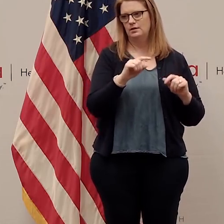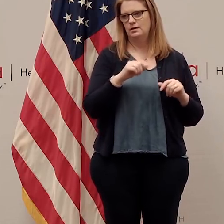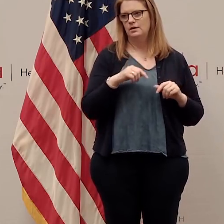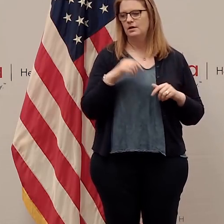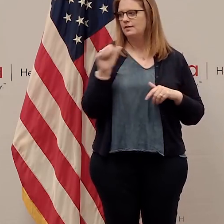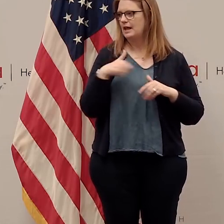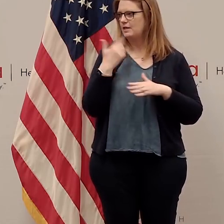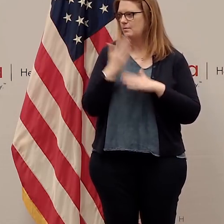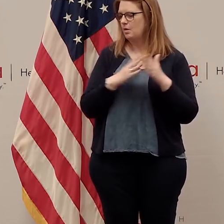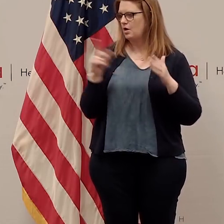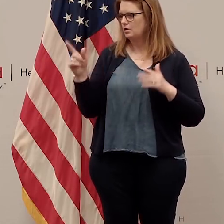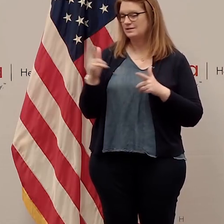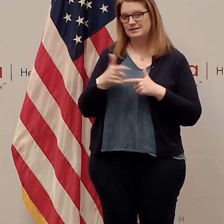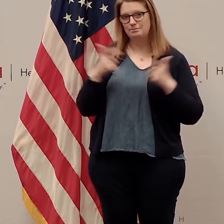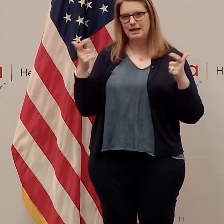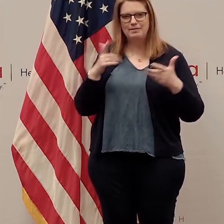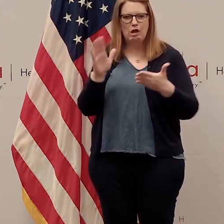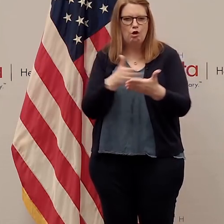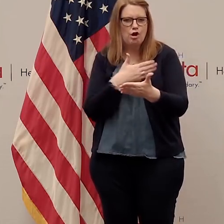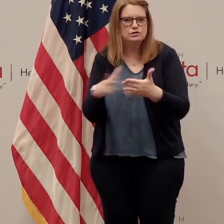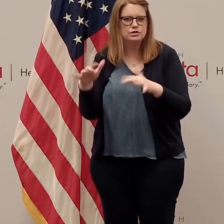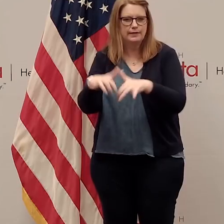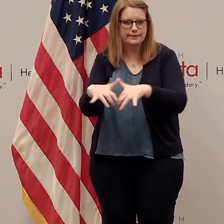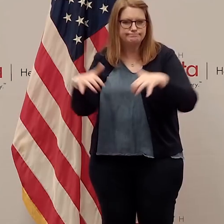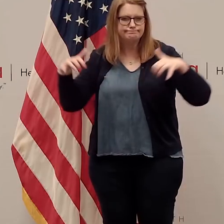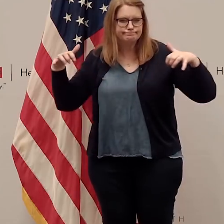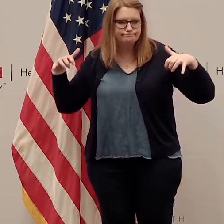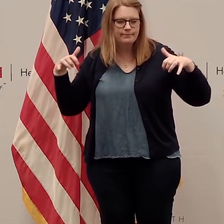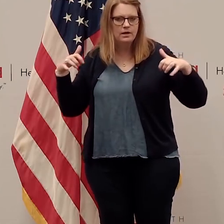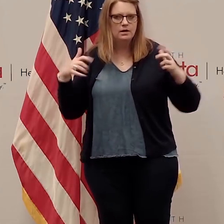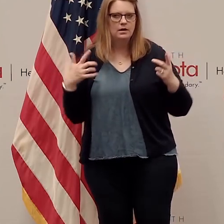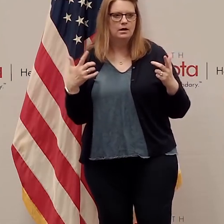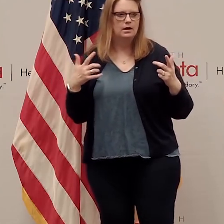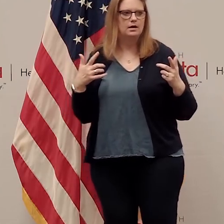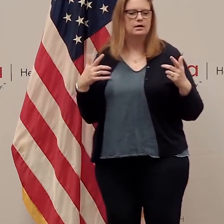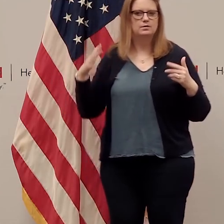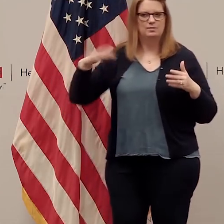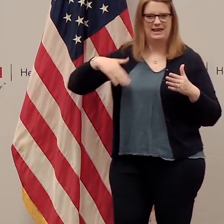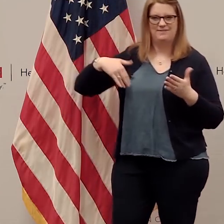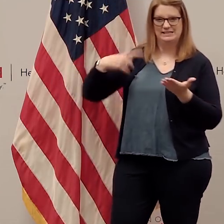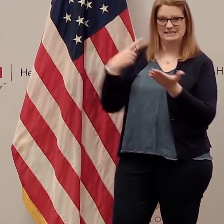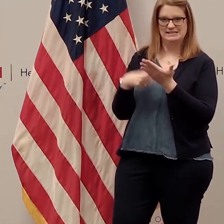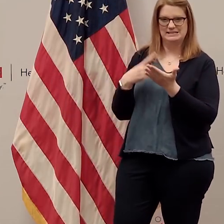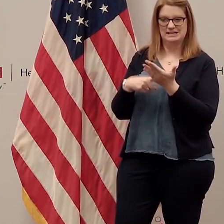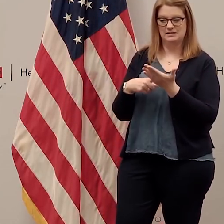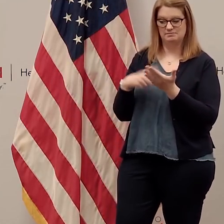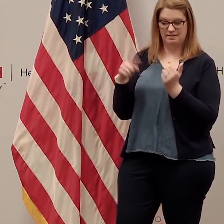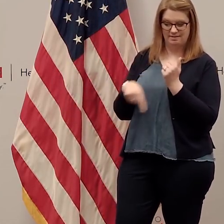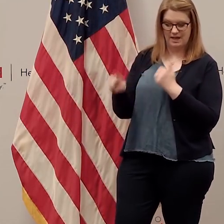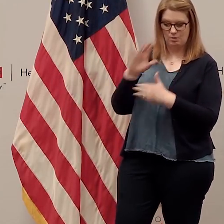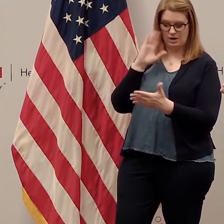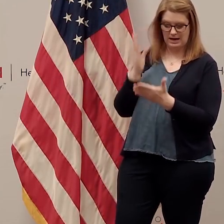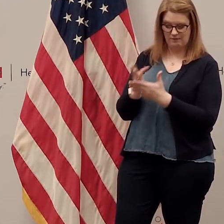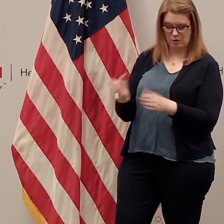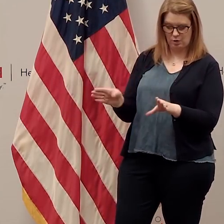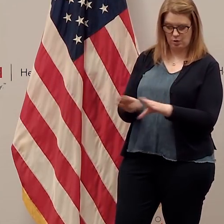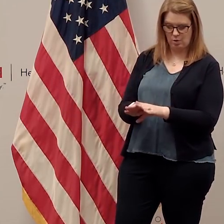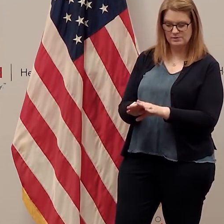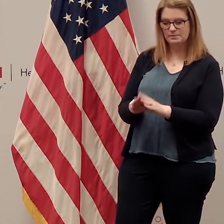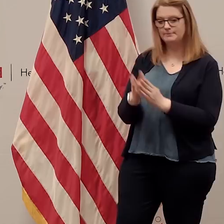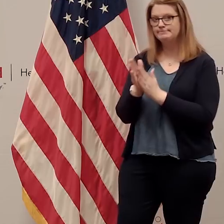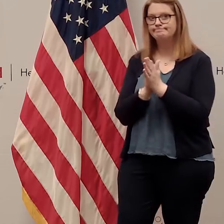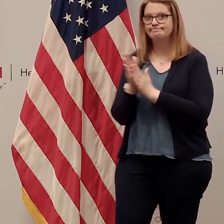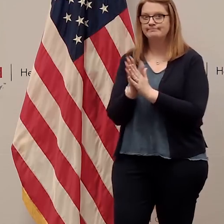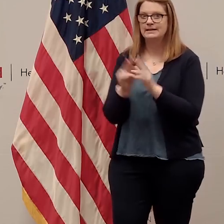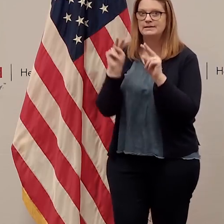that you asked about, Jeremy, which is large concert venues and all the things we haven't talked about that were never closed, but when you take a look towards the summer and we start